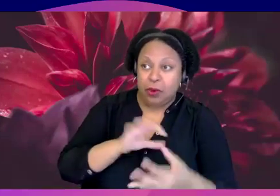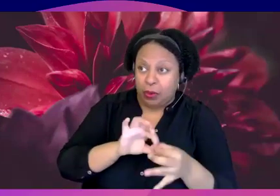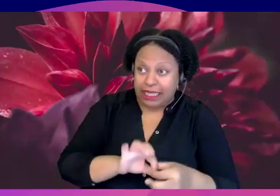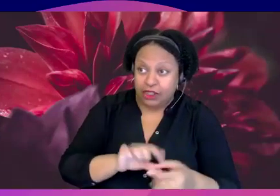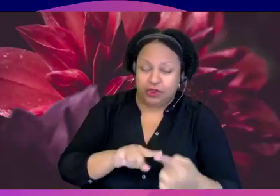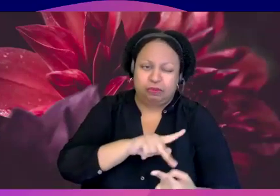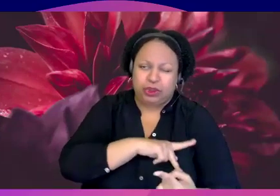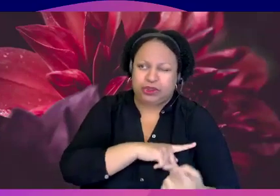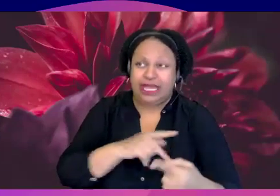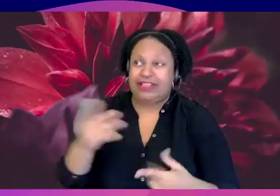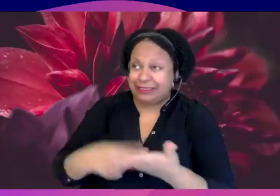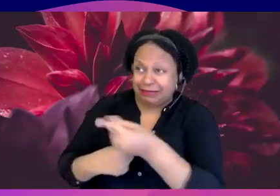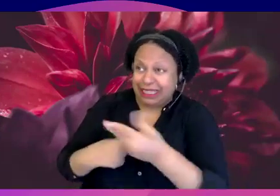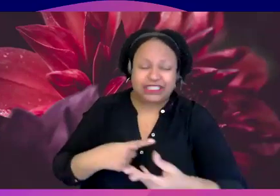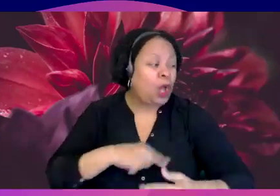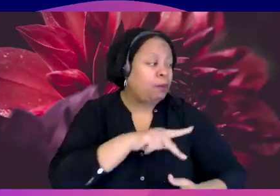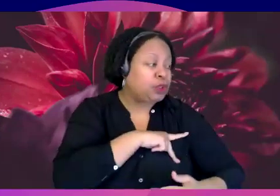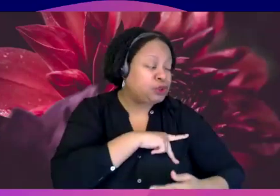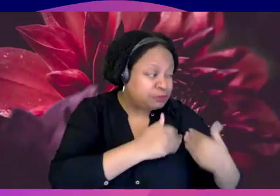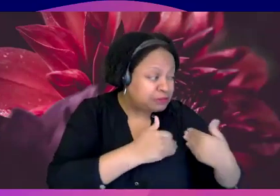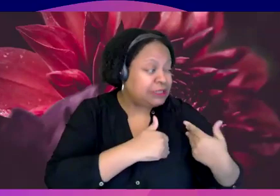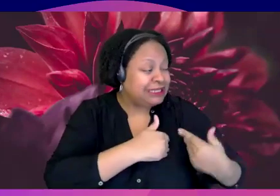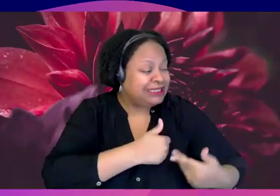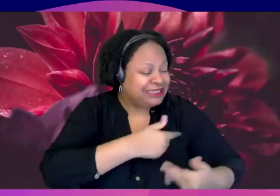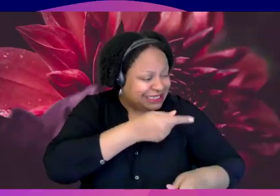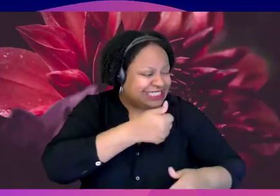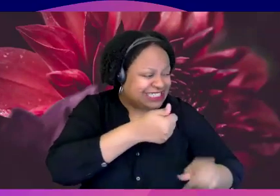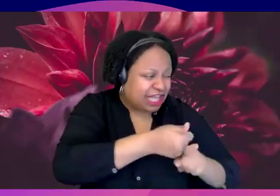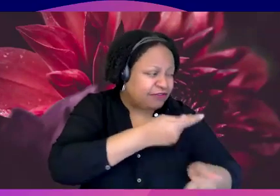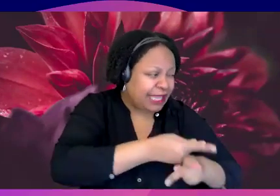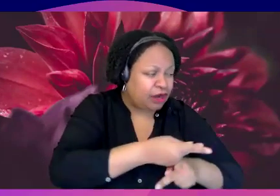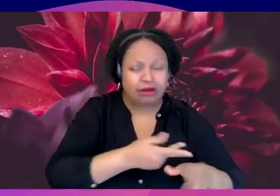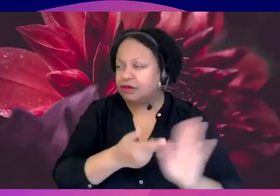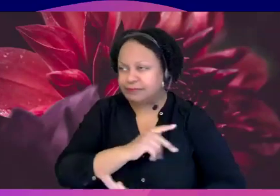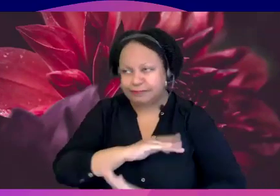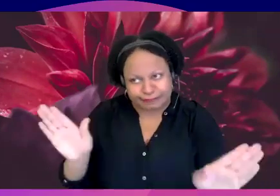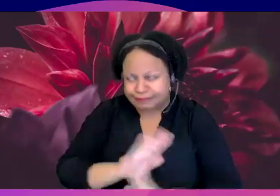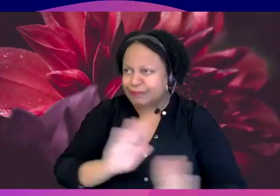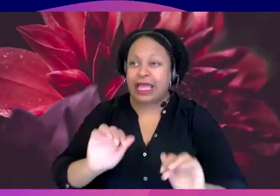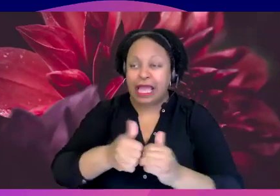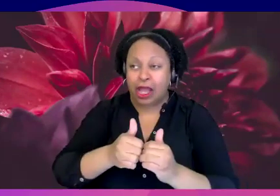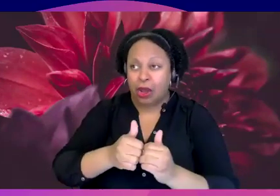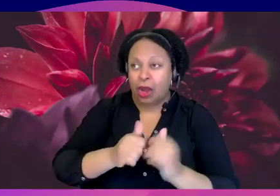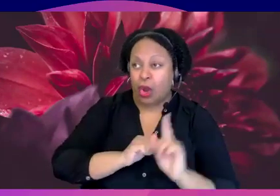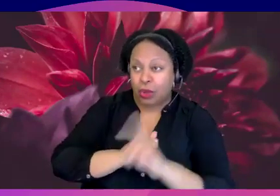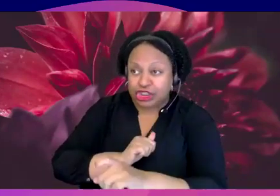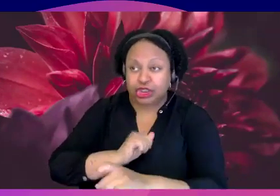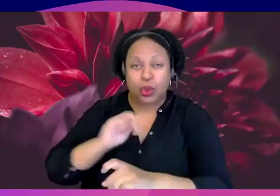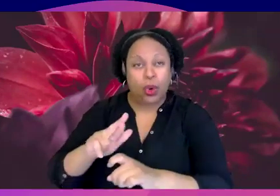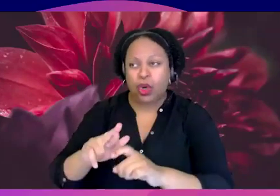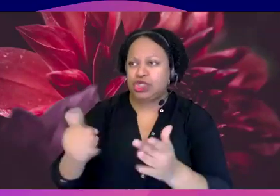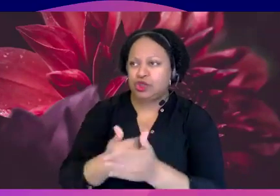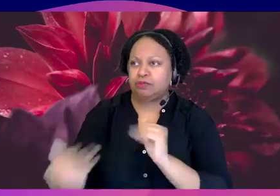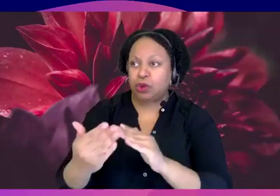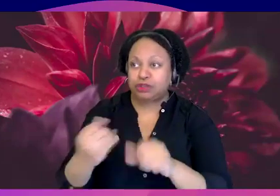personal responsibility, so something related to self-care? What might be some strategies to reframe this question or approach this differently to